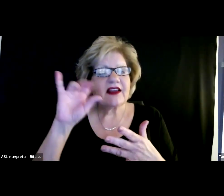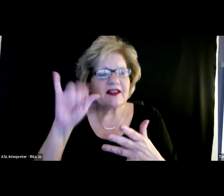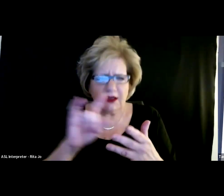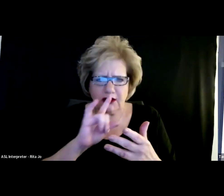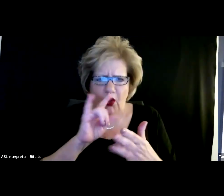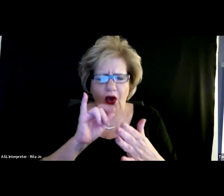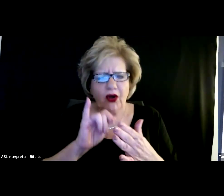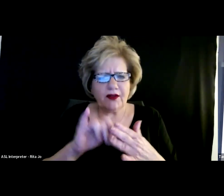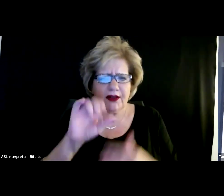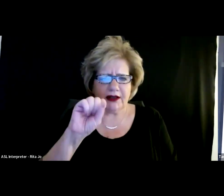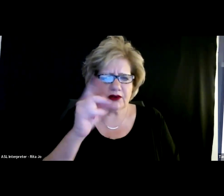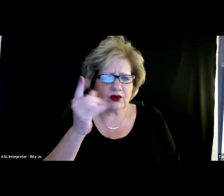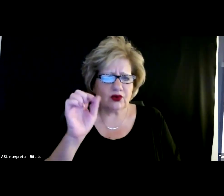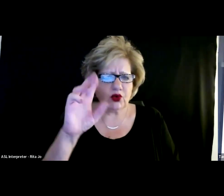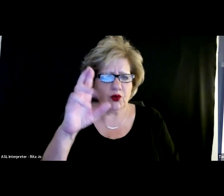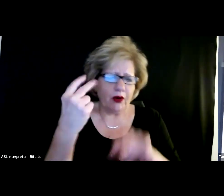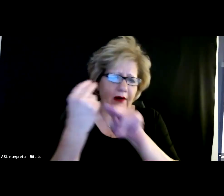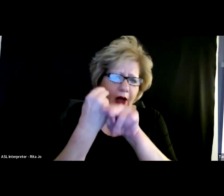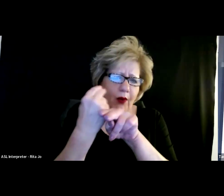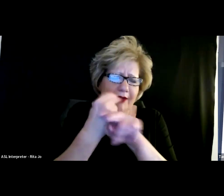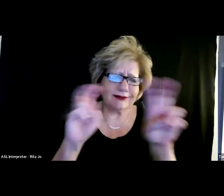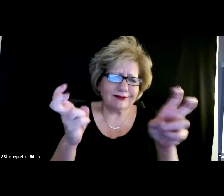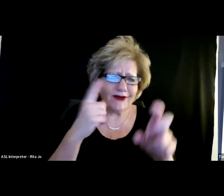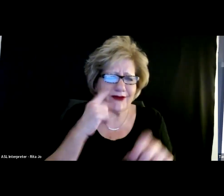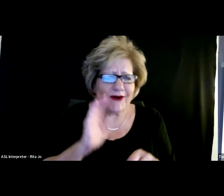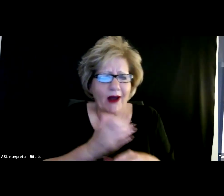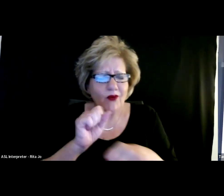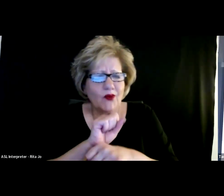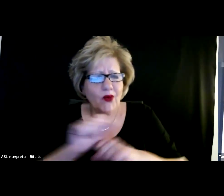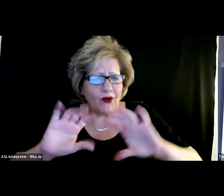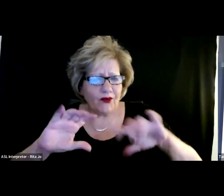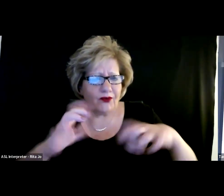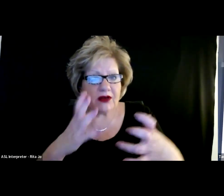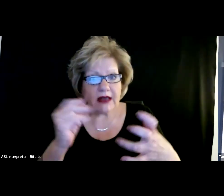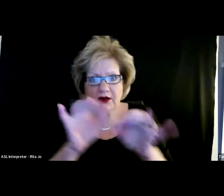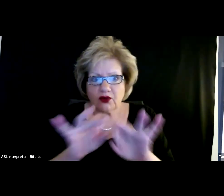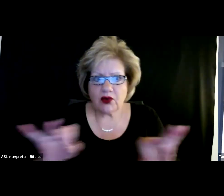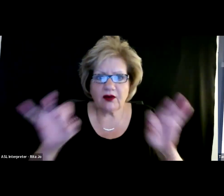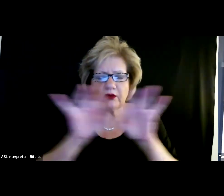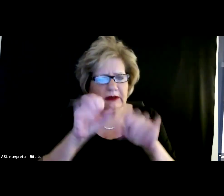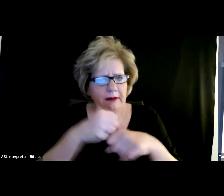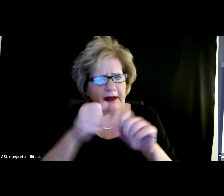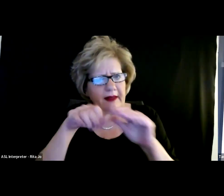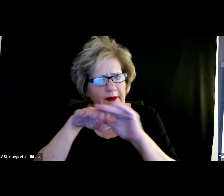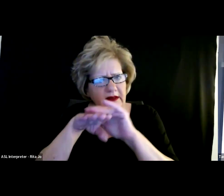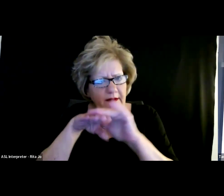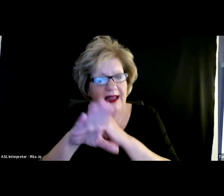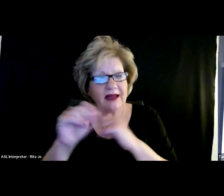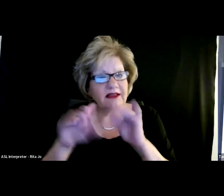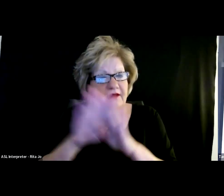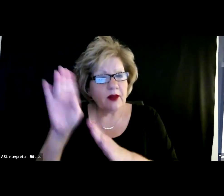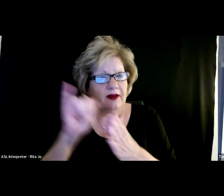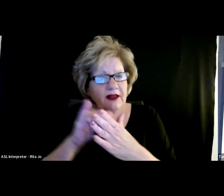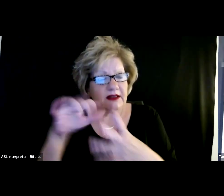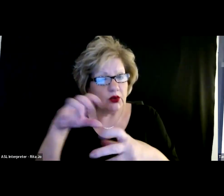our workforce system, so it's critical that we make them accessible. And by developing inclusive apprenticeship programs, we